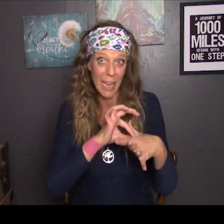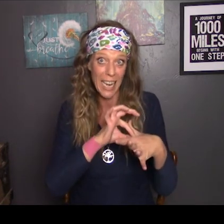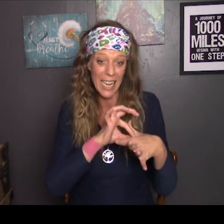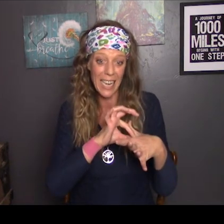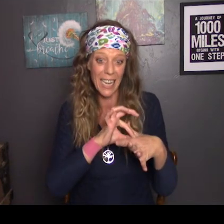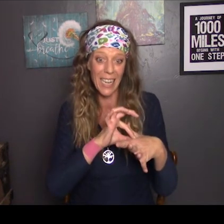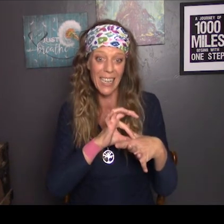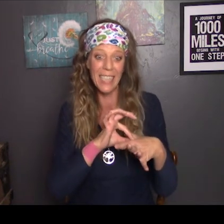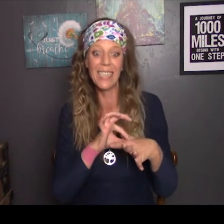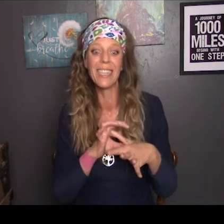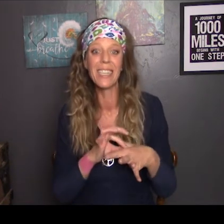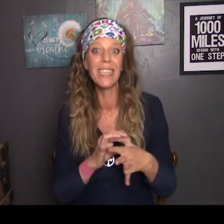Meat.